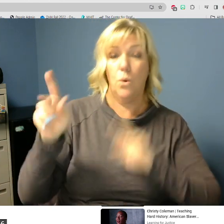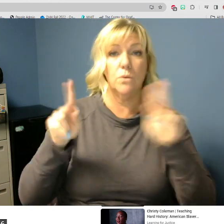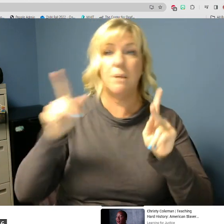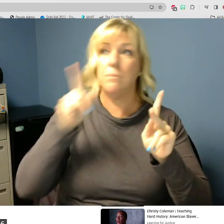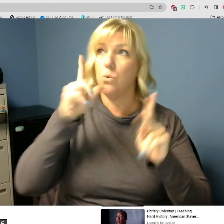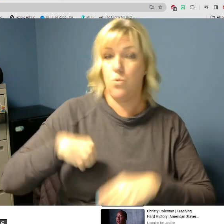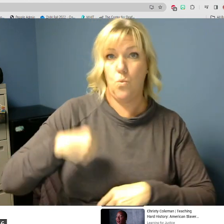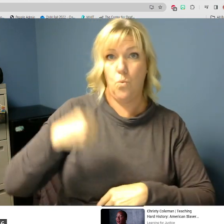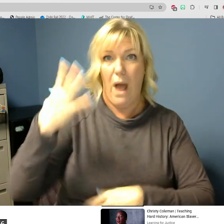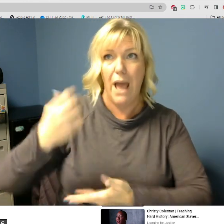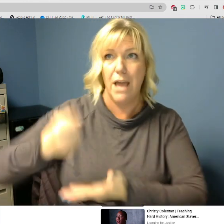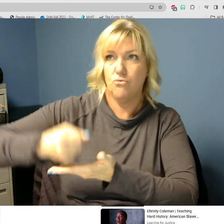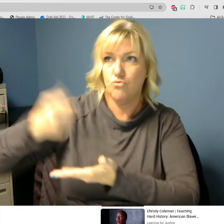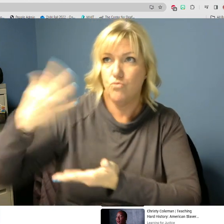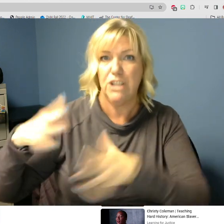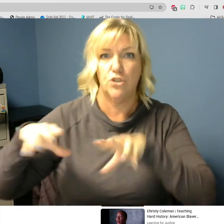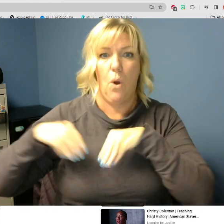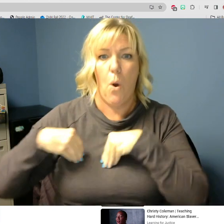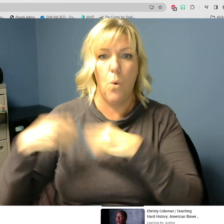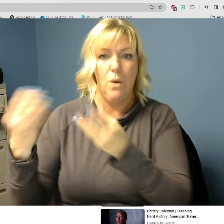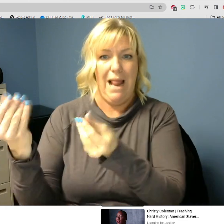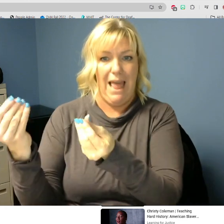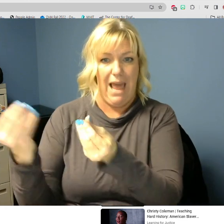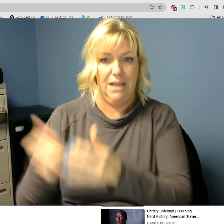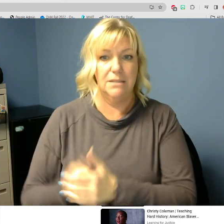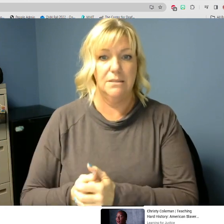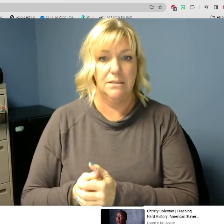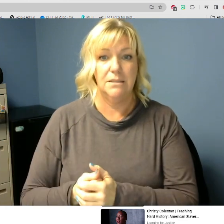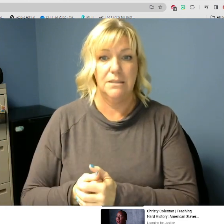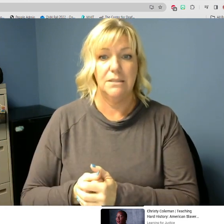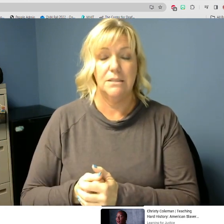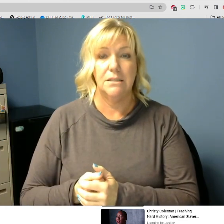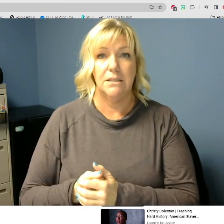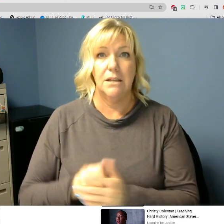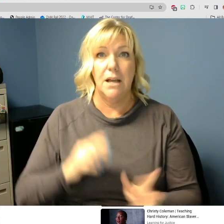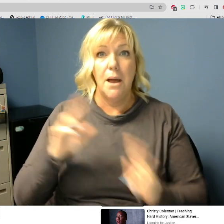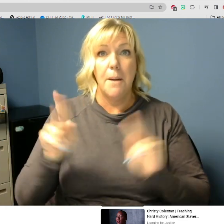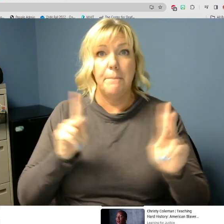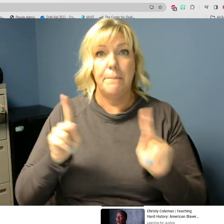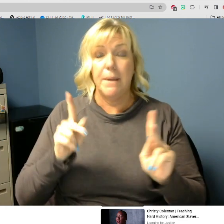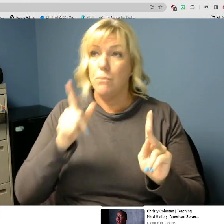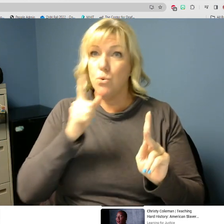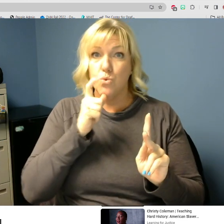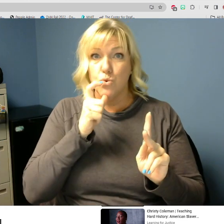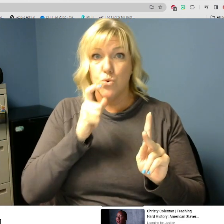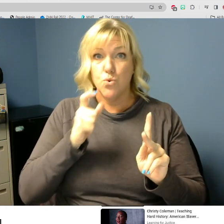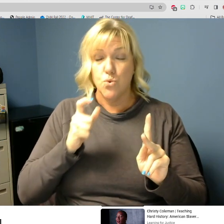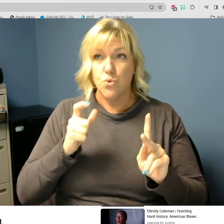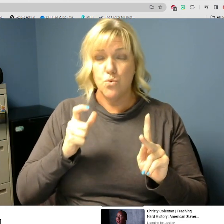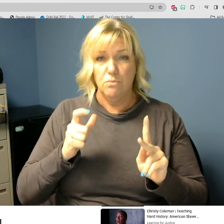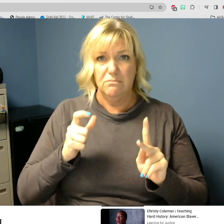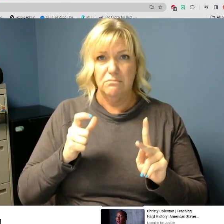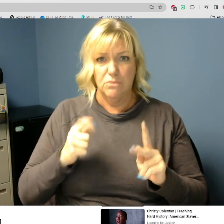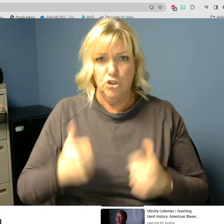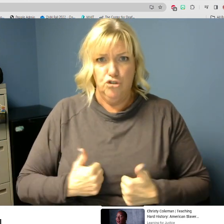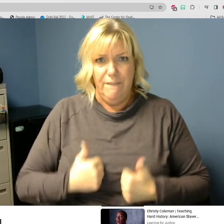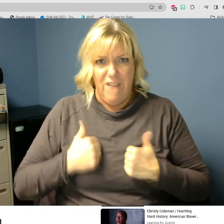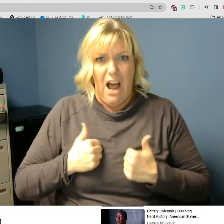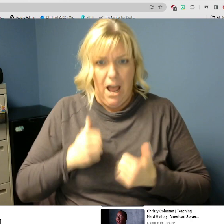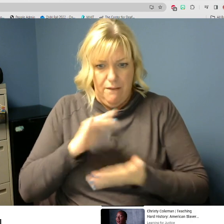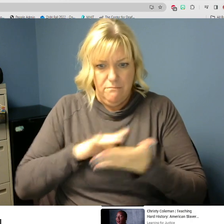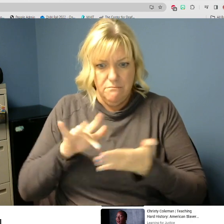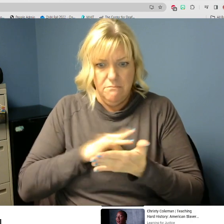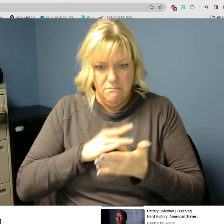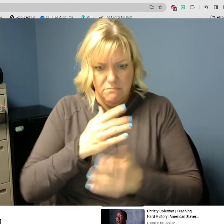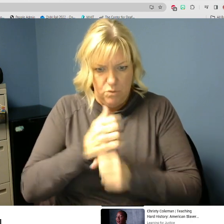by 1676, and the people that are surviving are getting land that's further away from the James River.